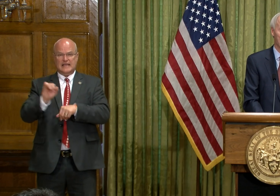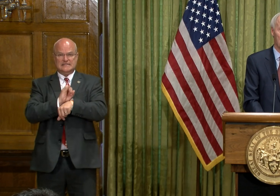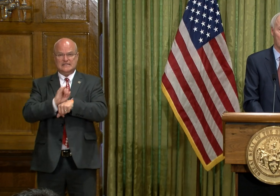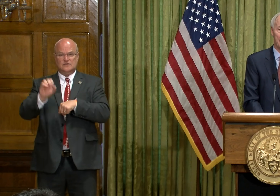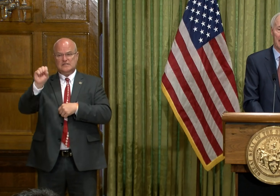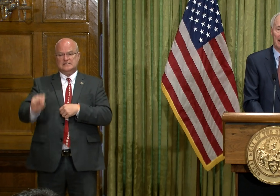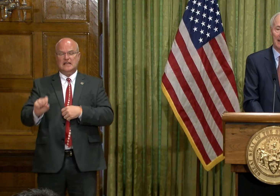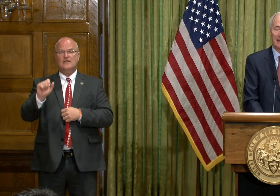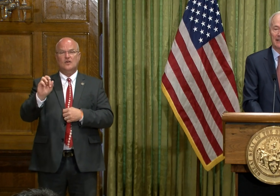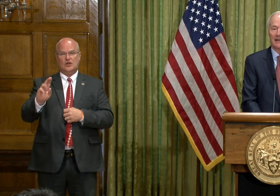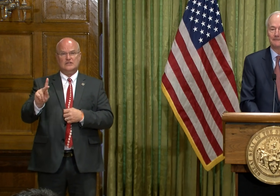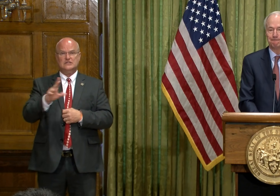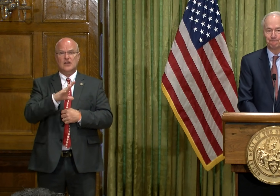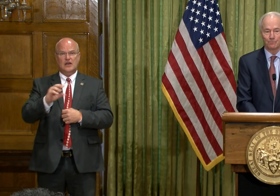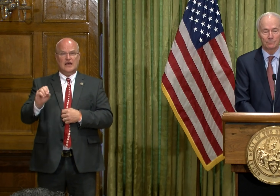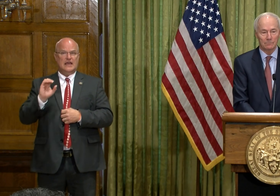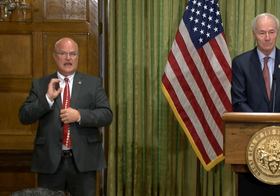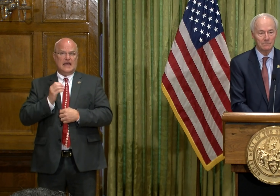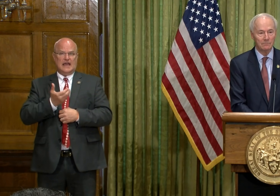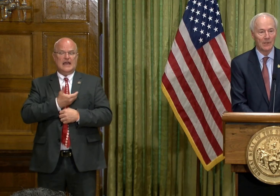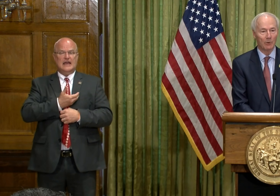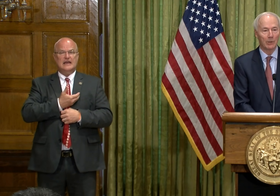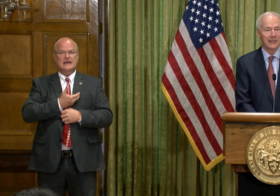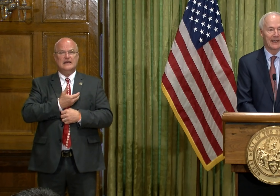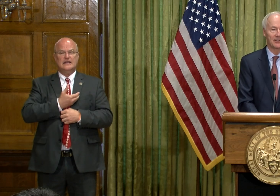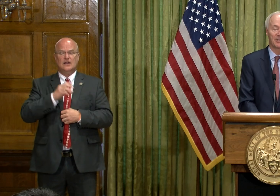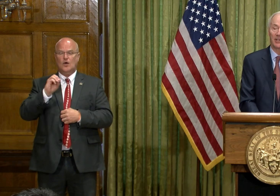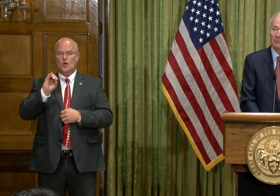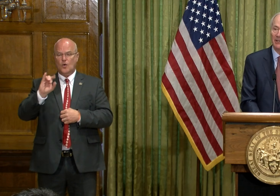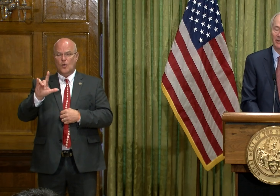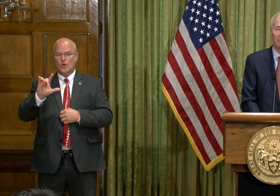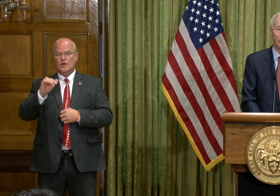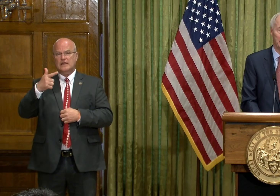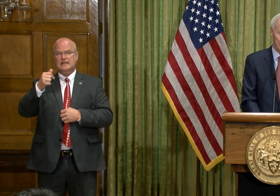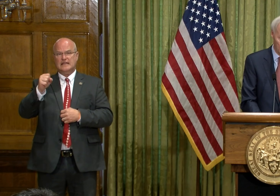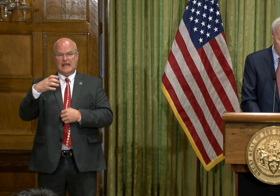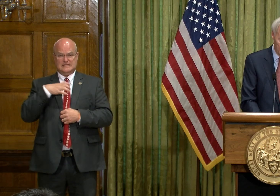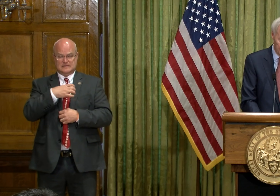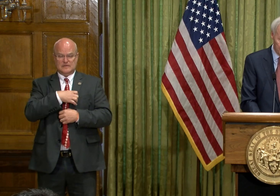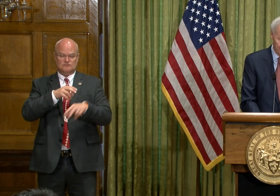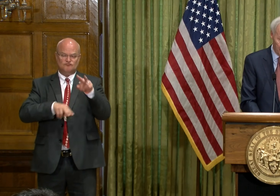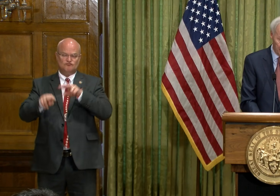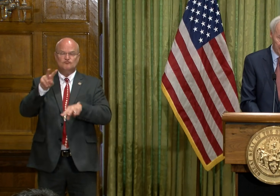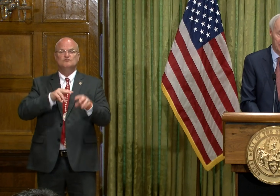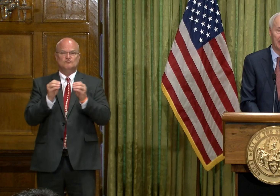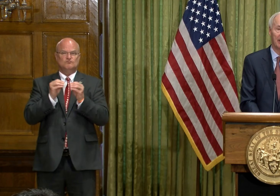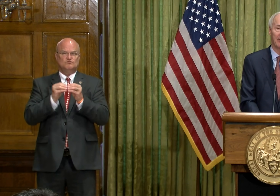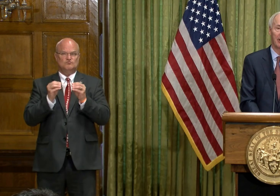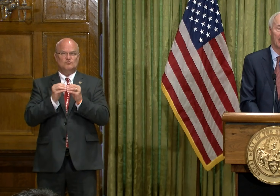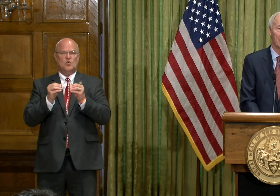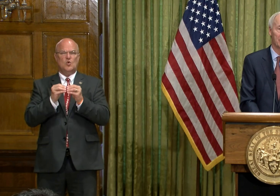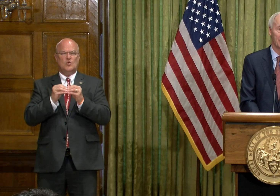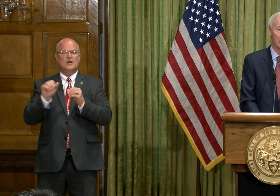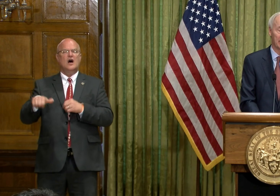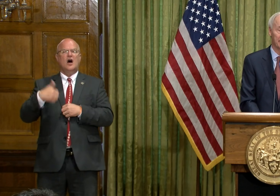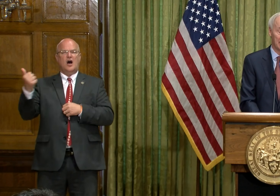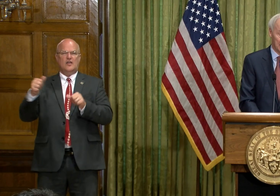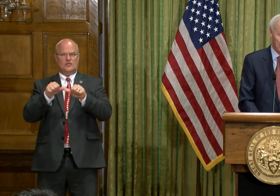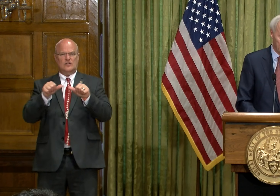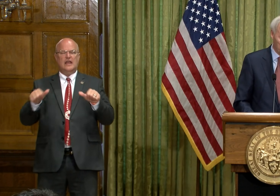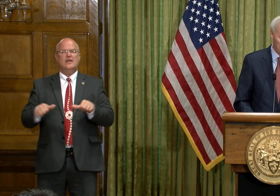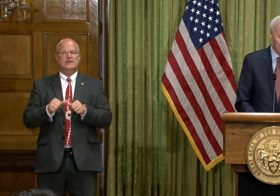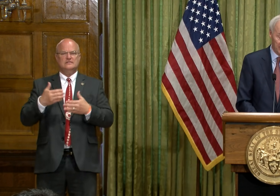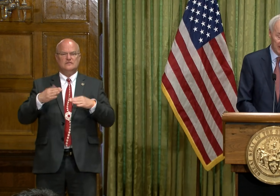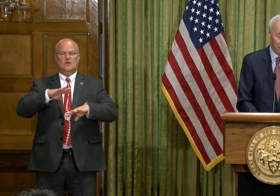South Arkansas, and our Oil and Gas Commission will be looking at this further as to any other areas of